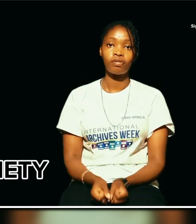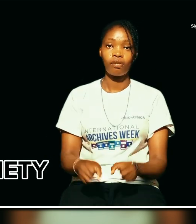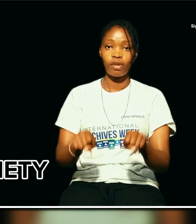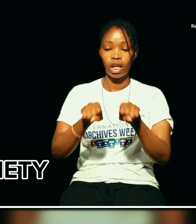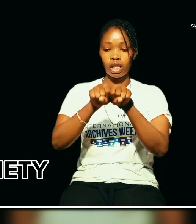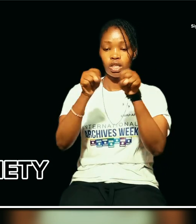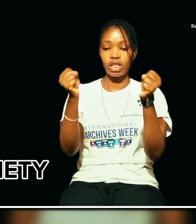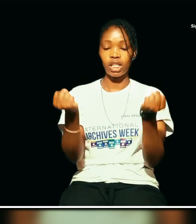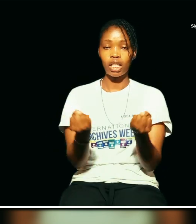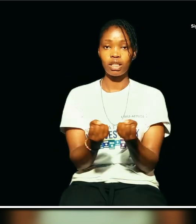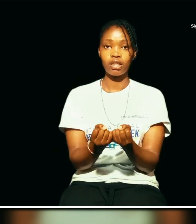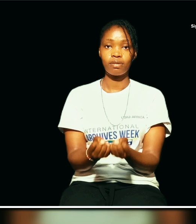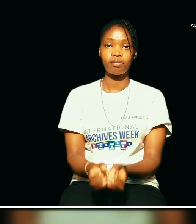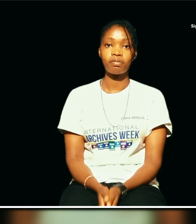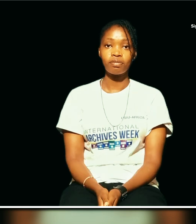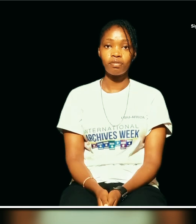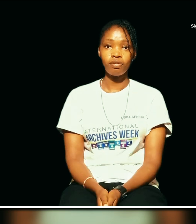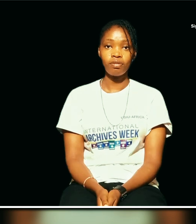society,